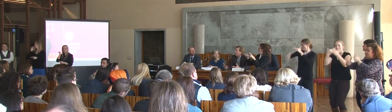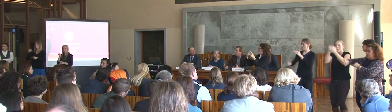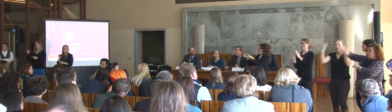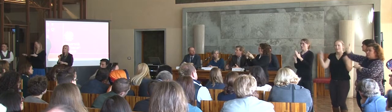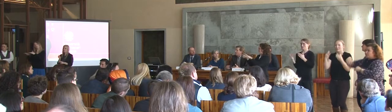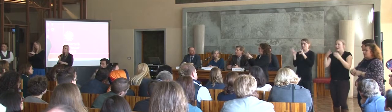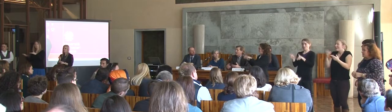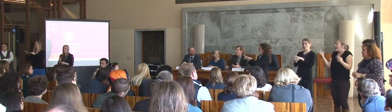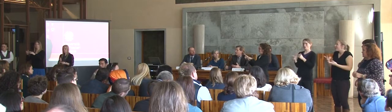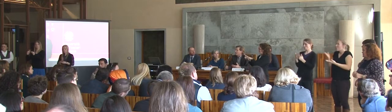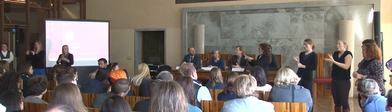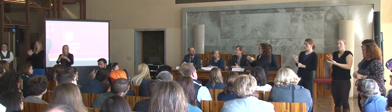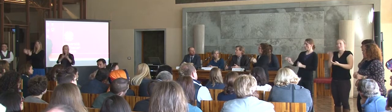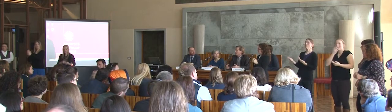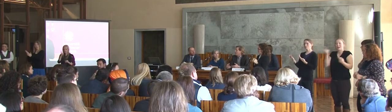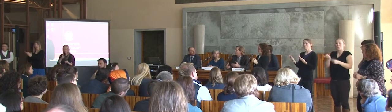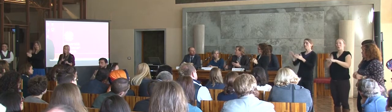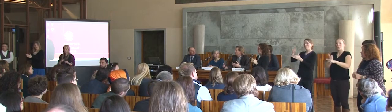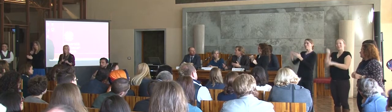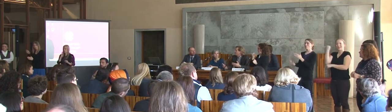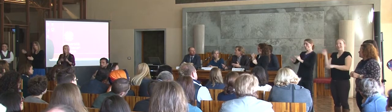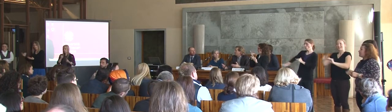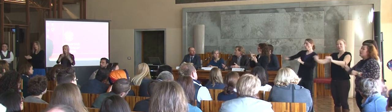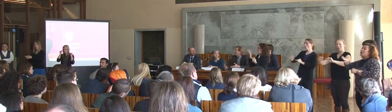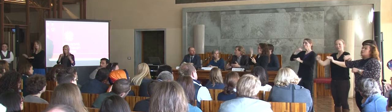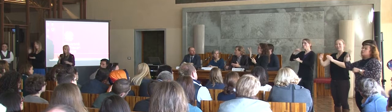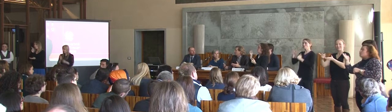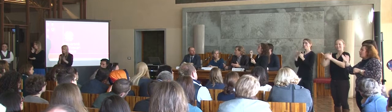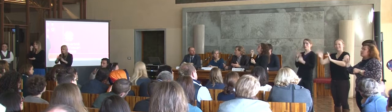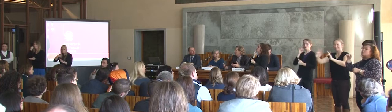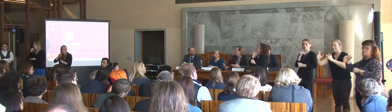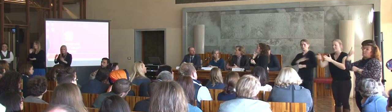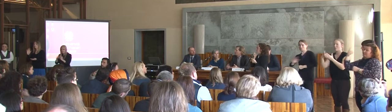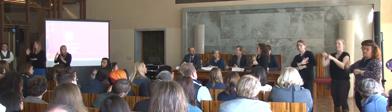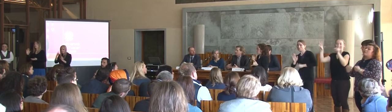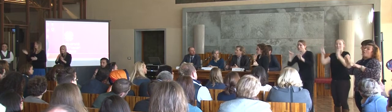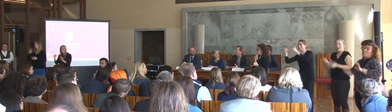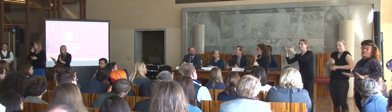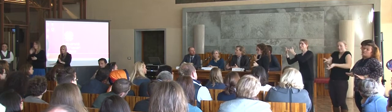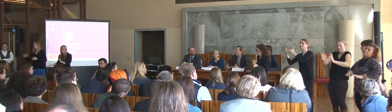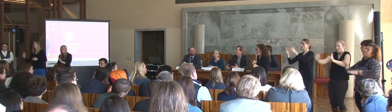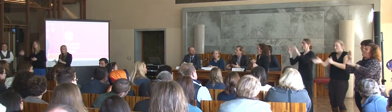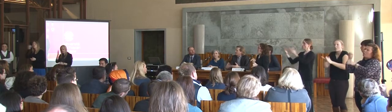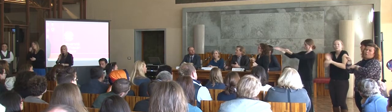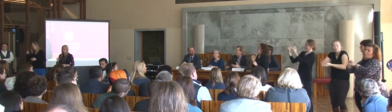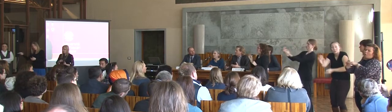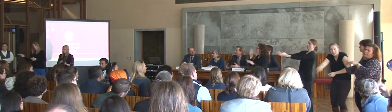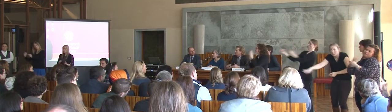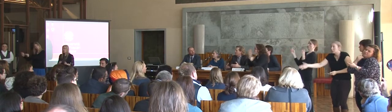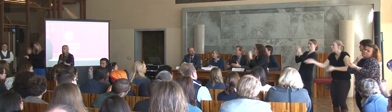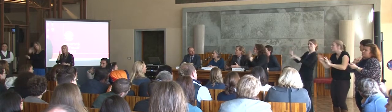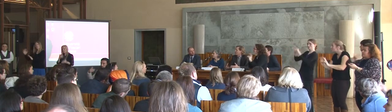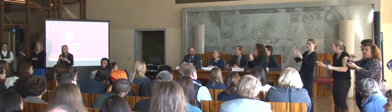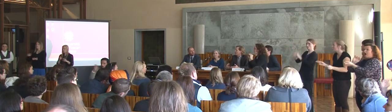basic course for sign language user, like parents of deaf children could learn something from, and we could do magic